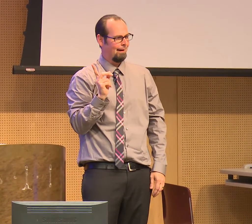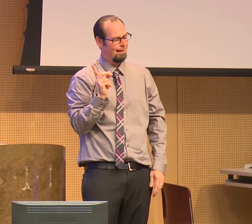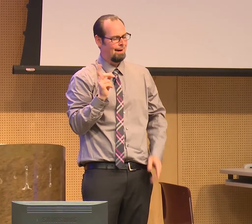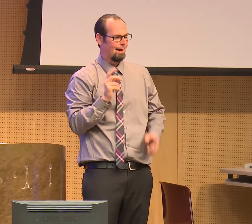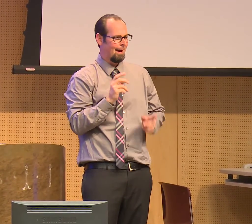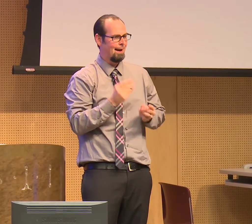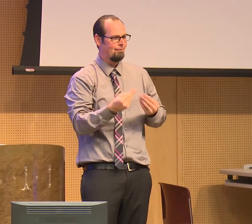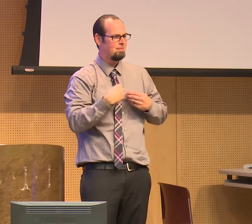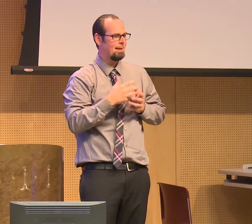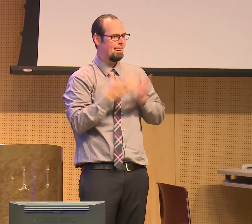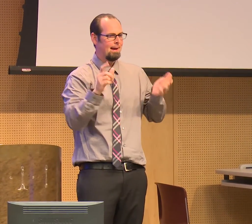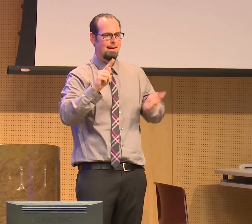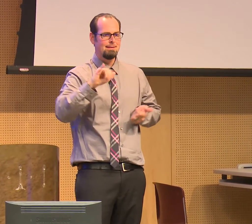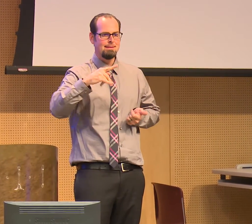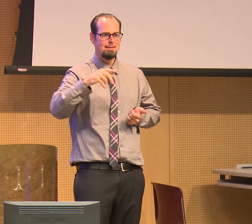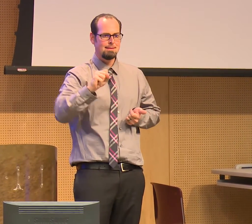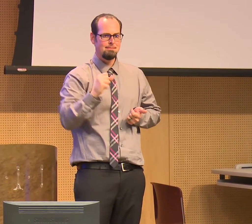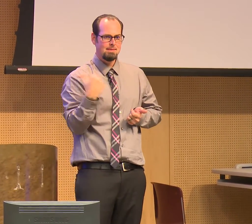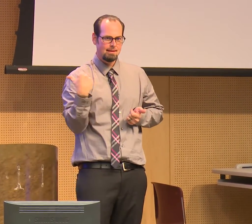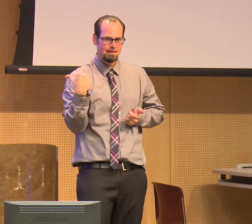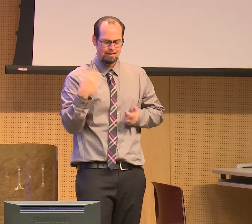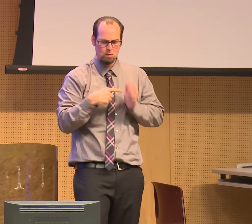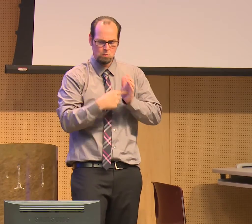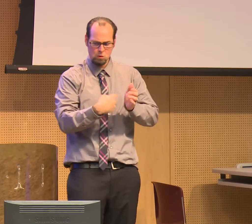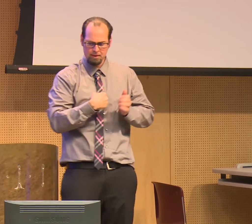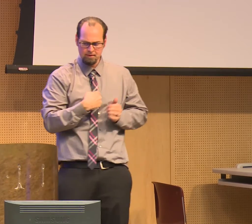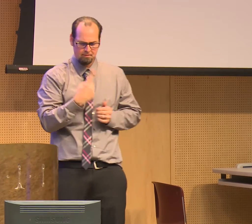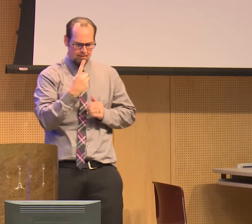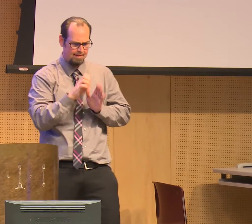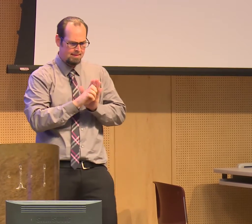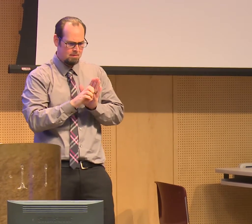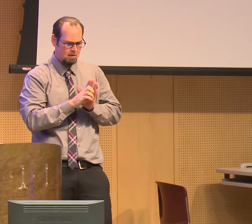And Dan taught me tips on how to work with the machines. For example,